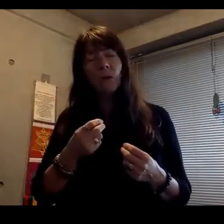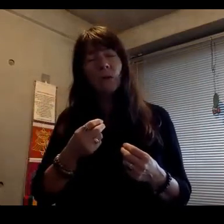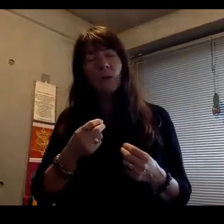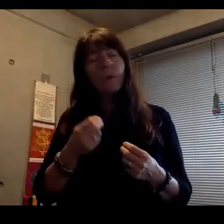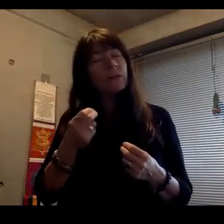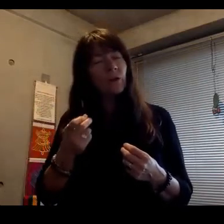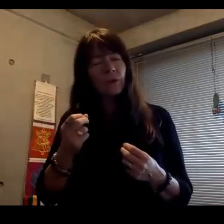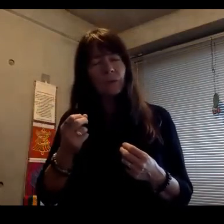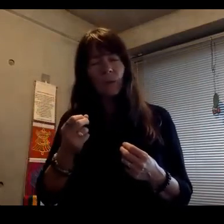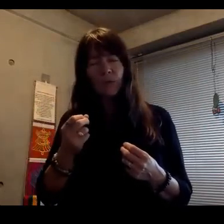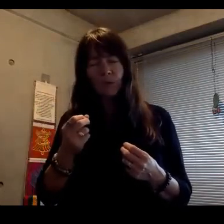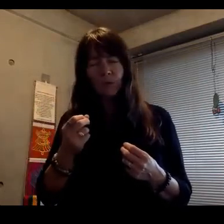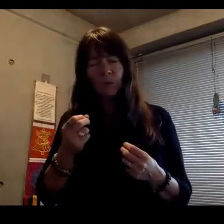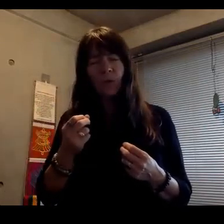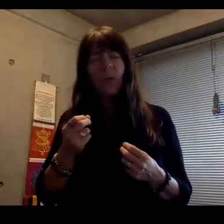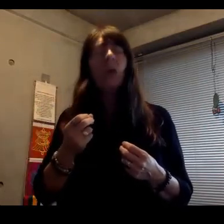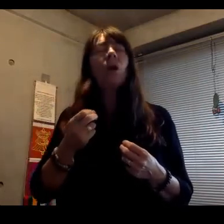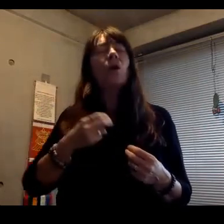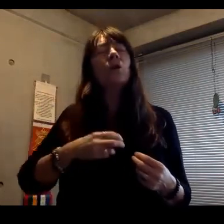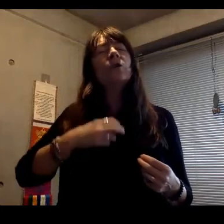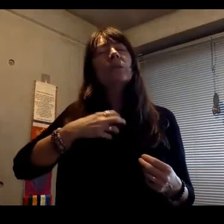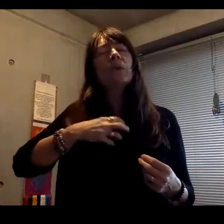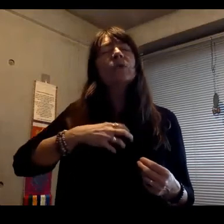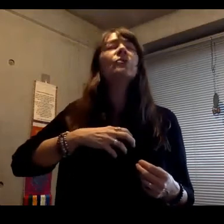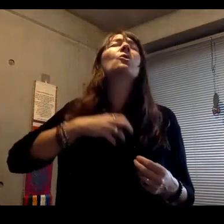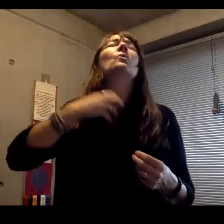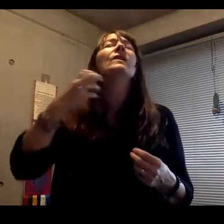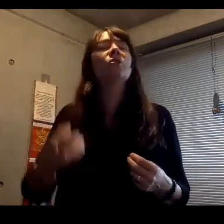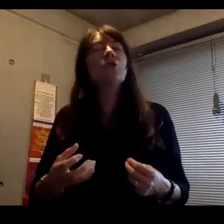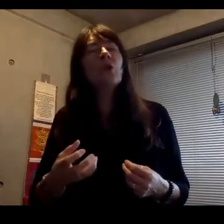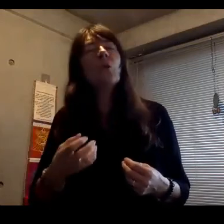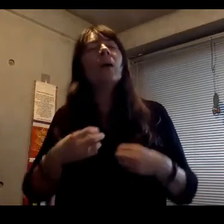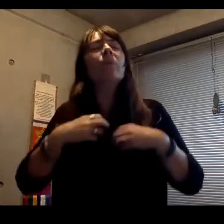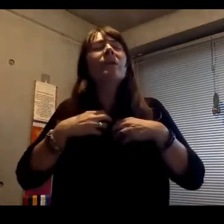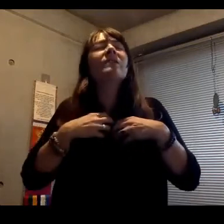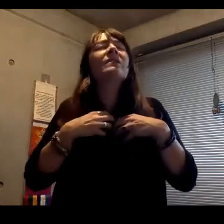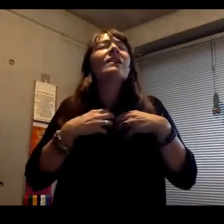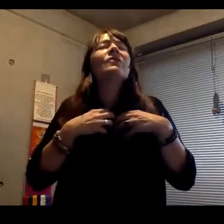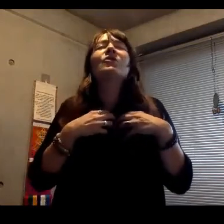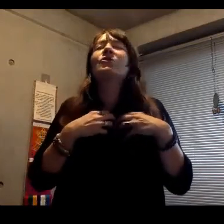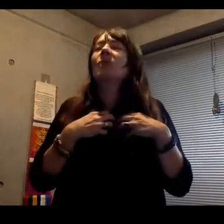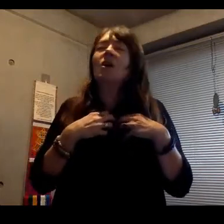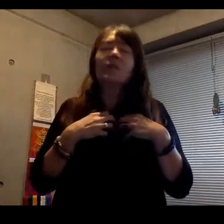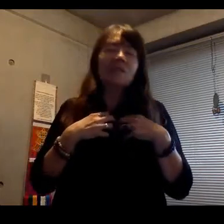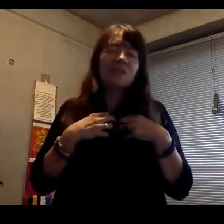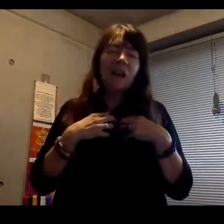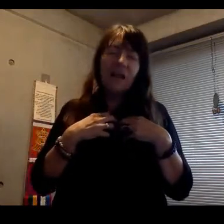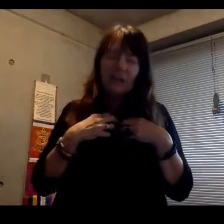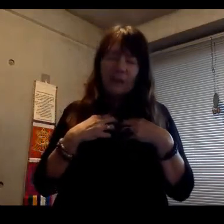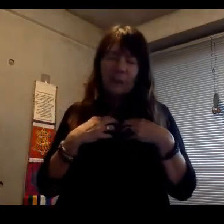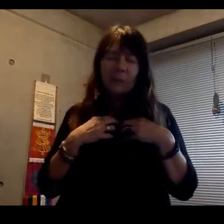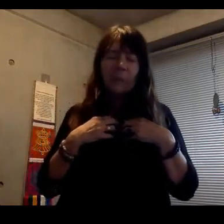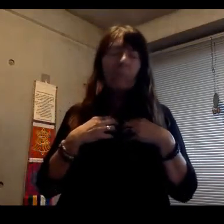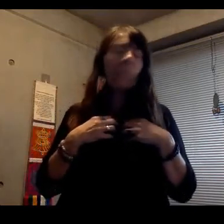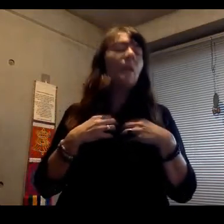know. That's all you're supposed to know. All you're supposed to know is you show up with this strong